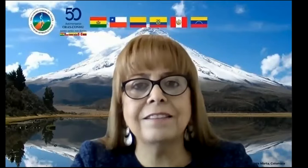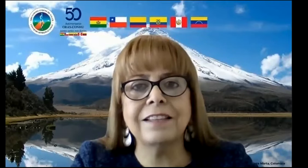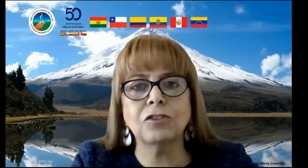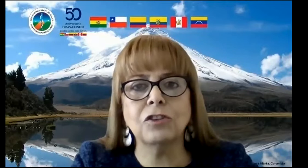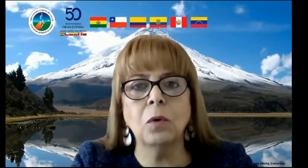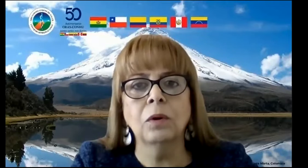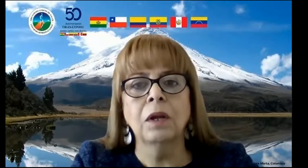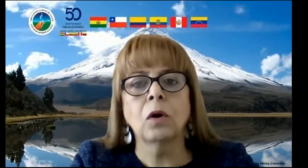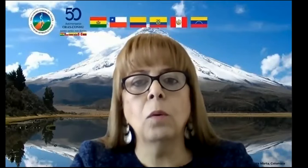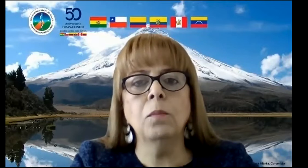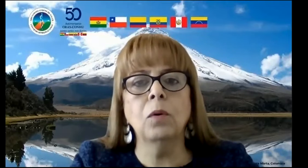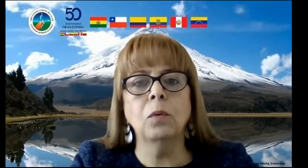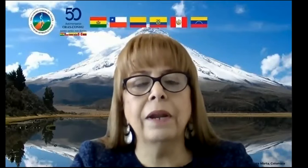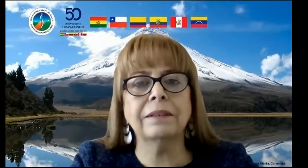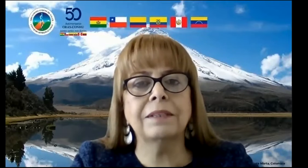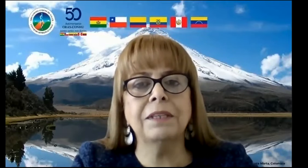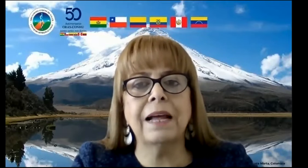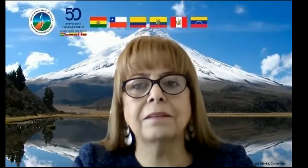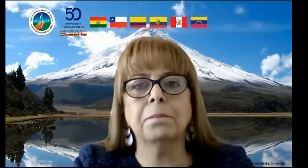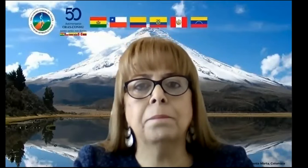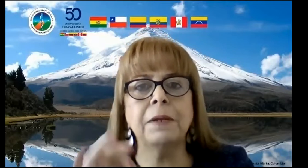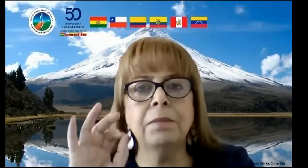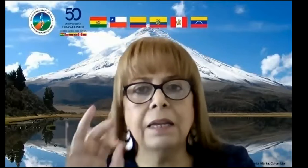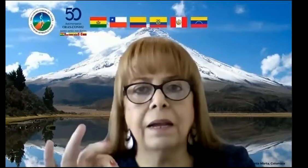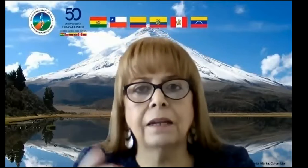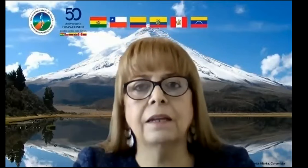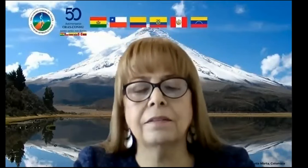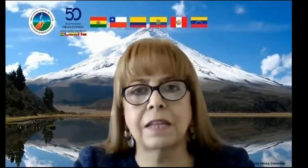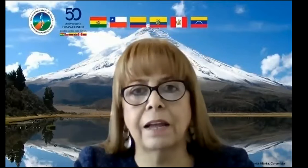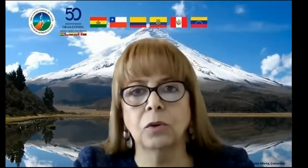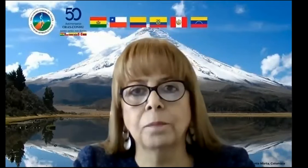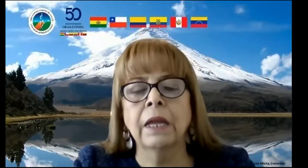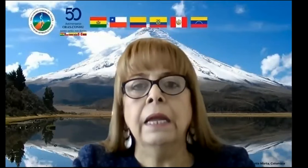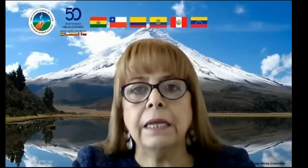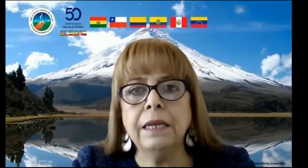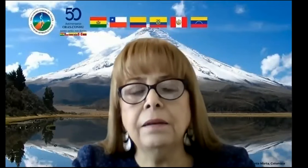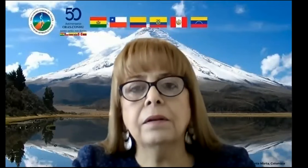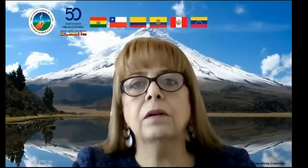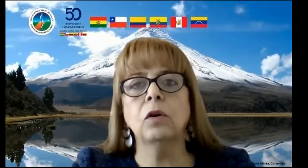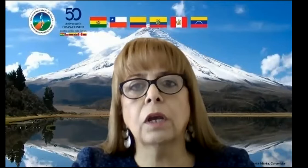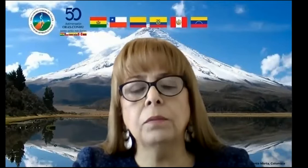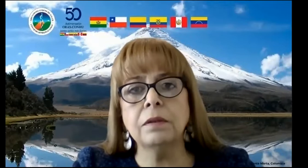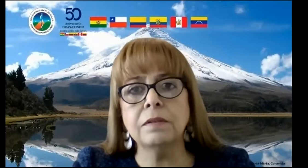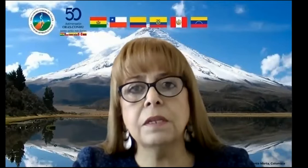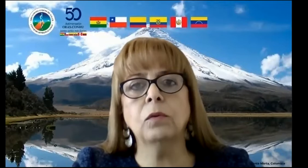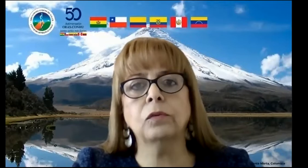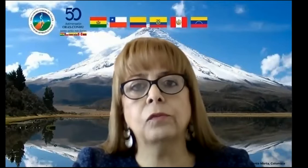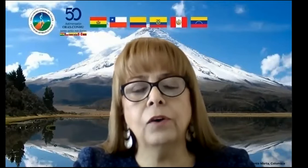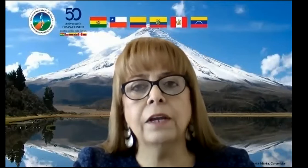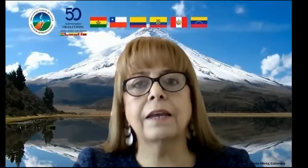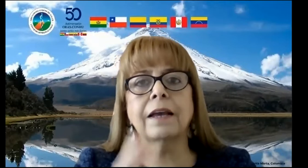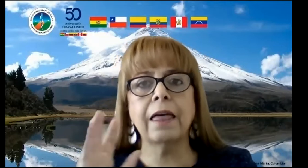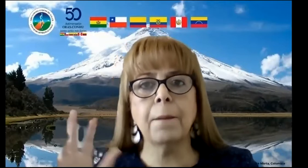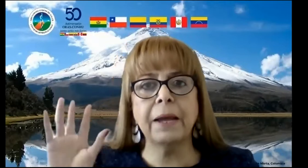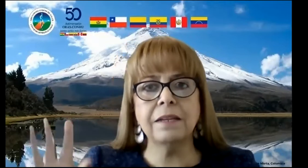made a call on prioritizing this action as a first activity for this year. And